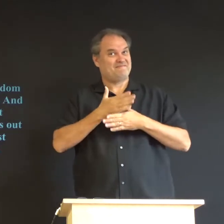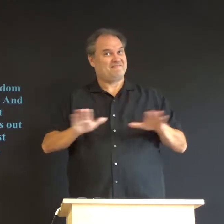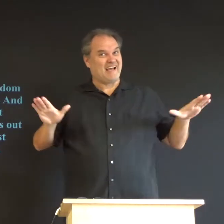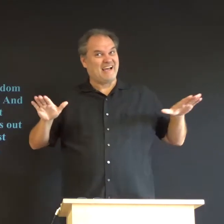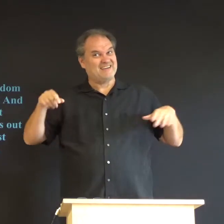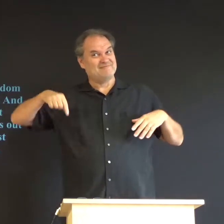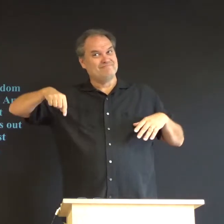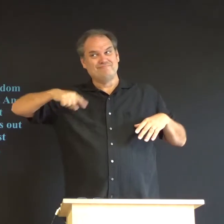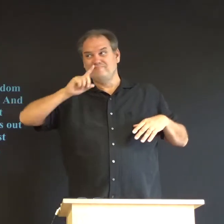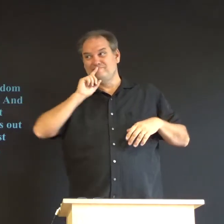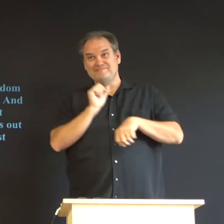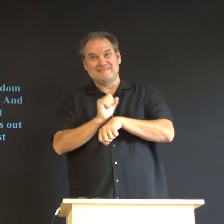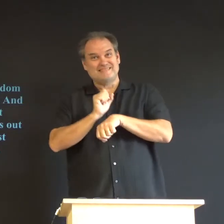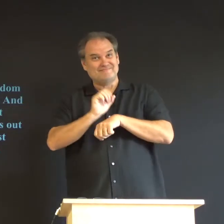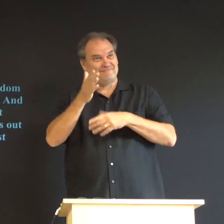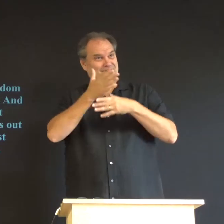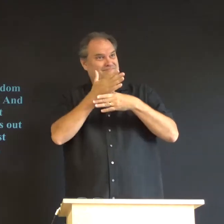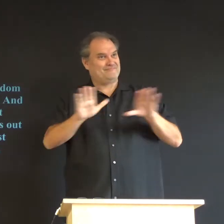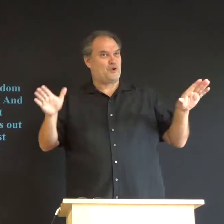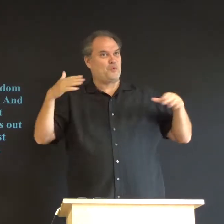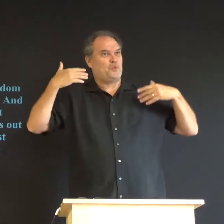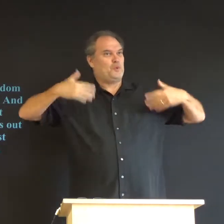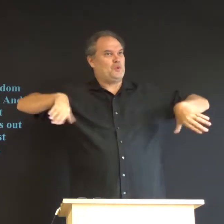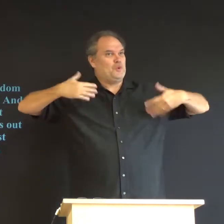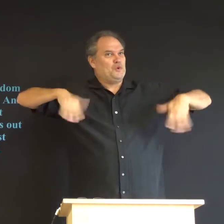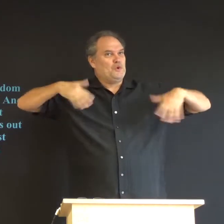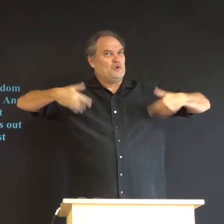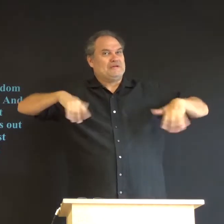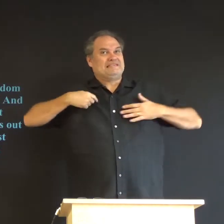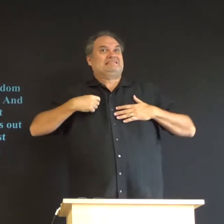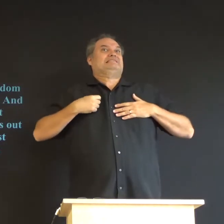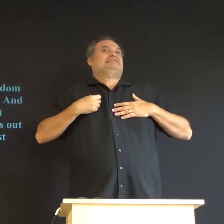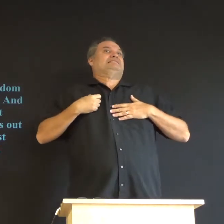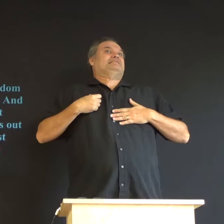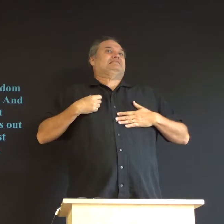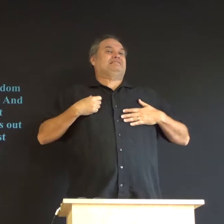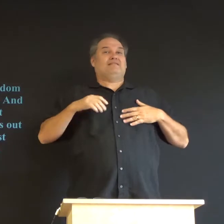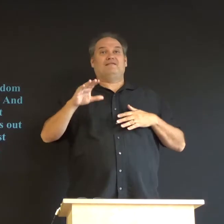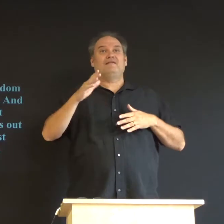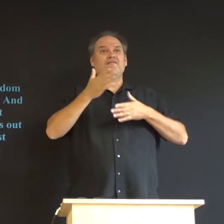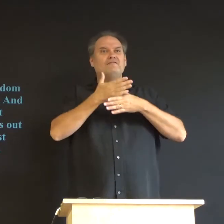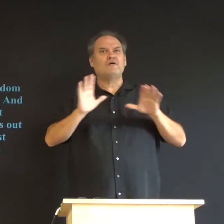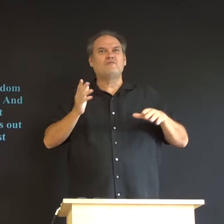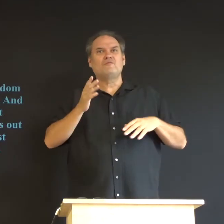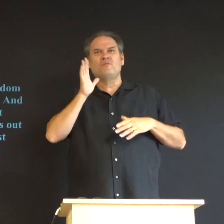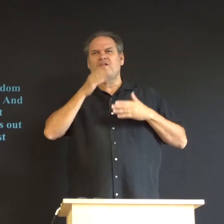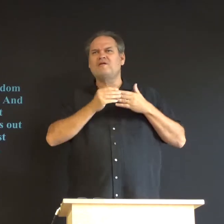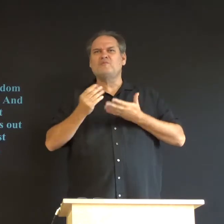America, we are very divided against ourselves. It's a scary